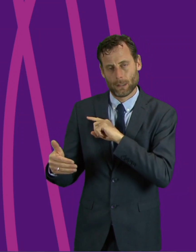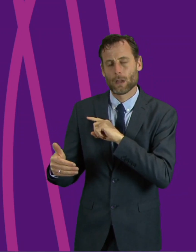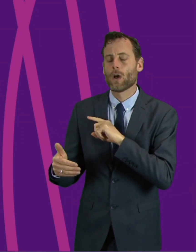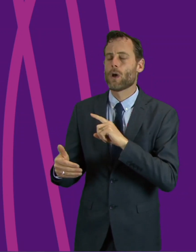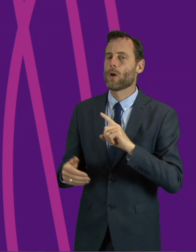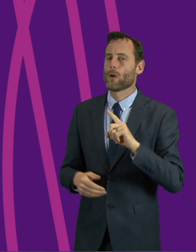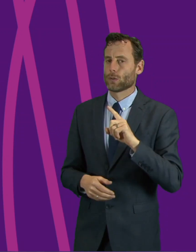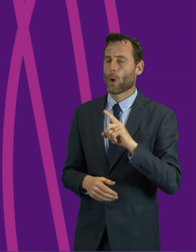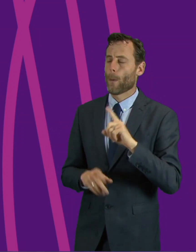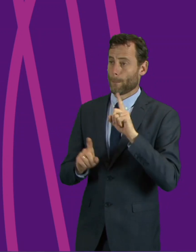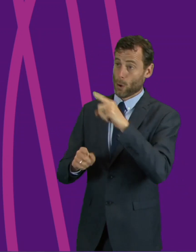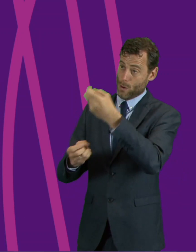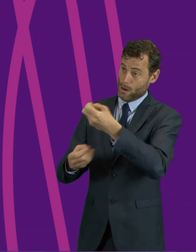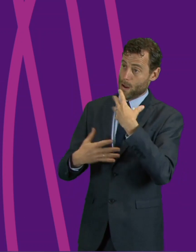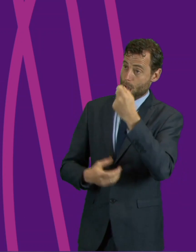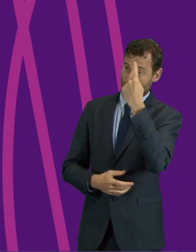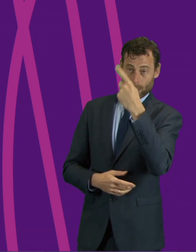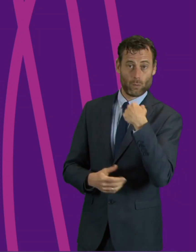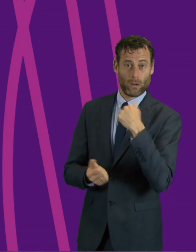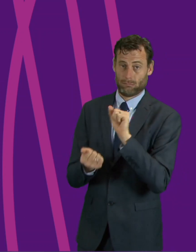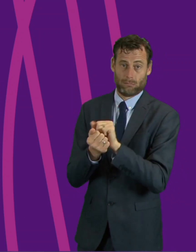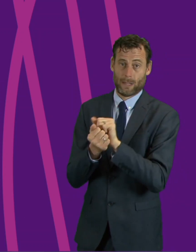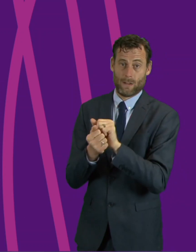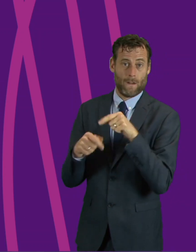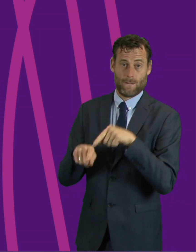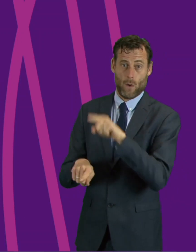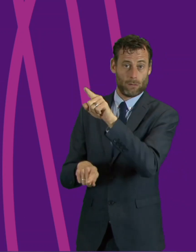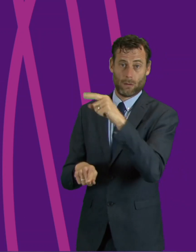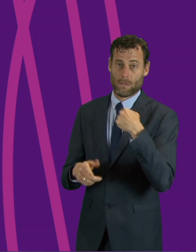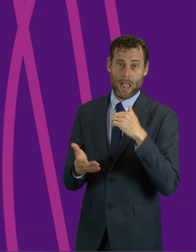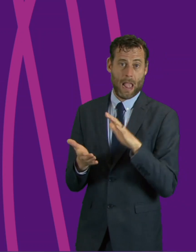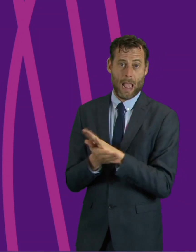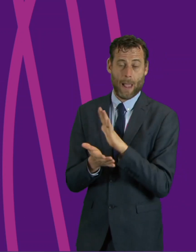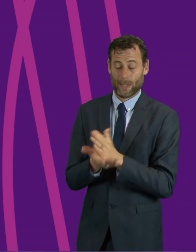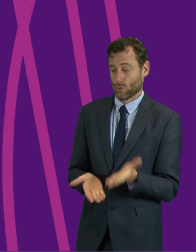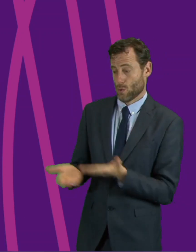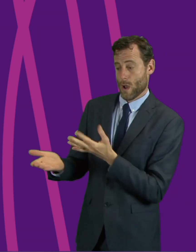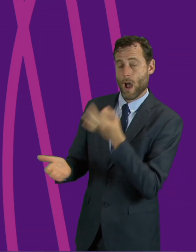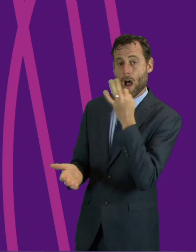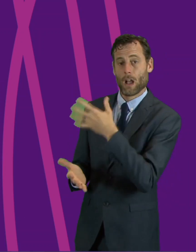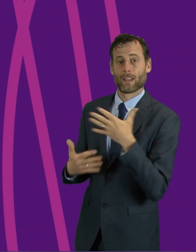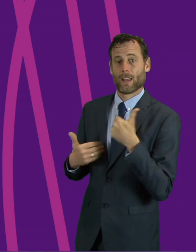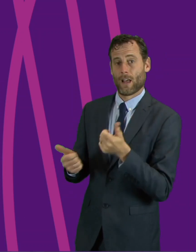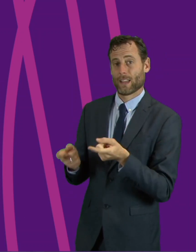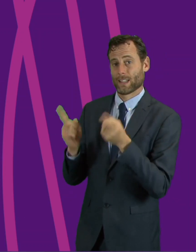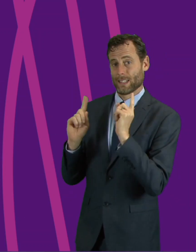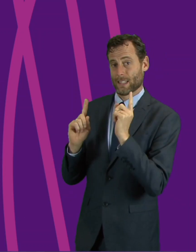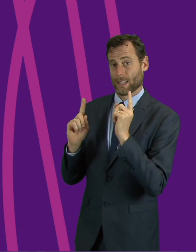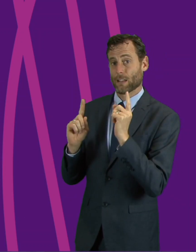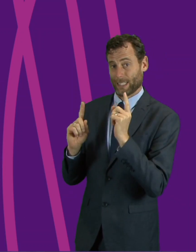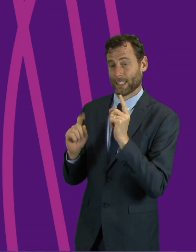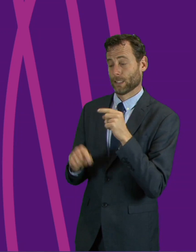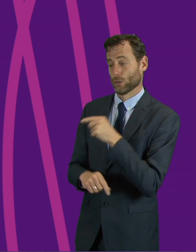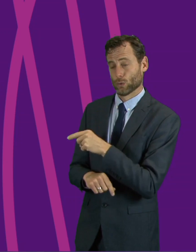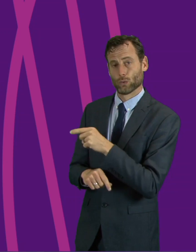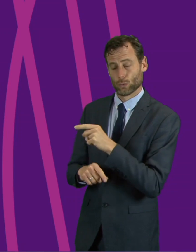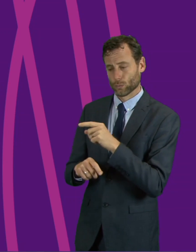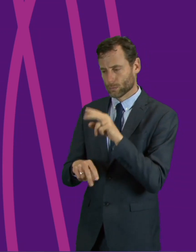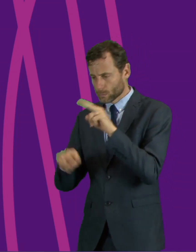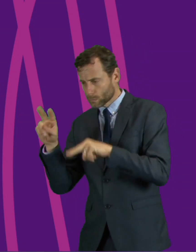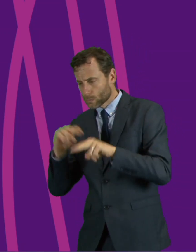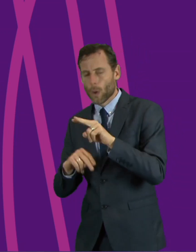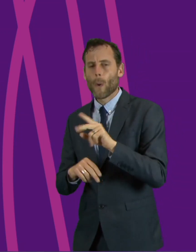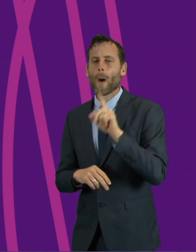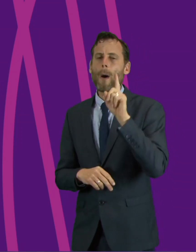in relation to the shielded group, and I'll ask the Health Secretary to write to Joan McAlpine when we've had an opportunity to assess them.